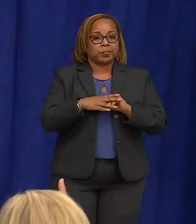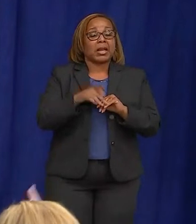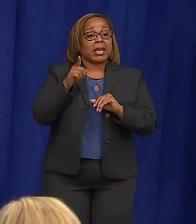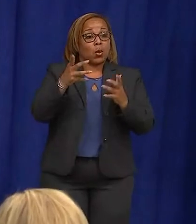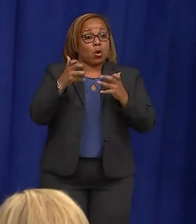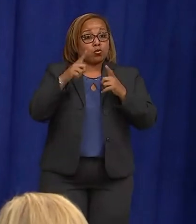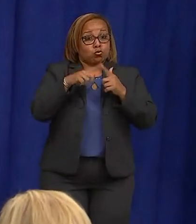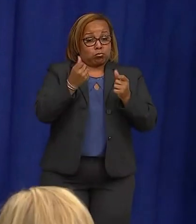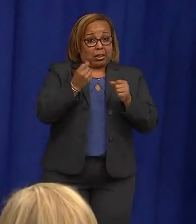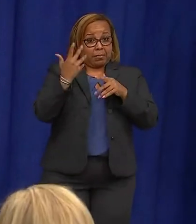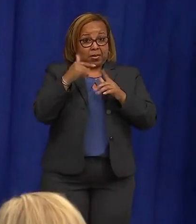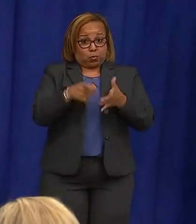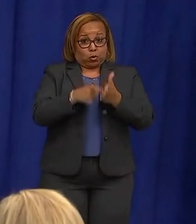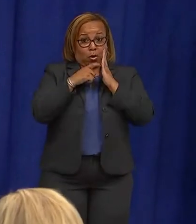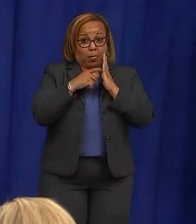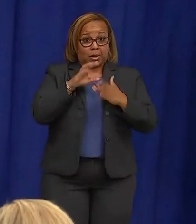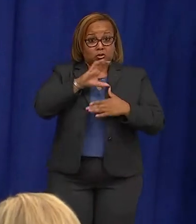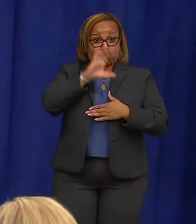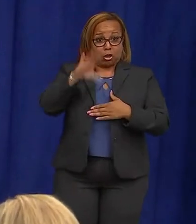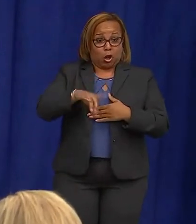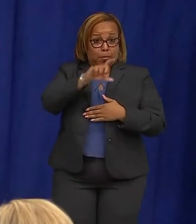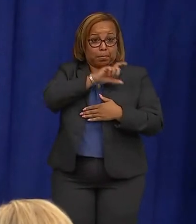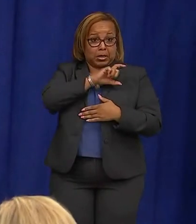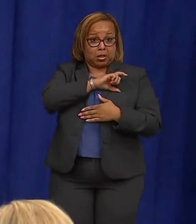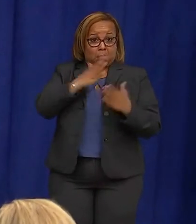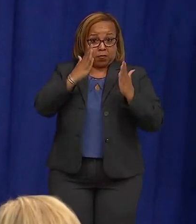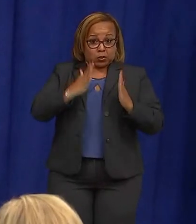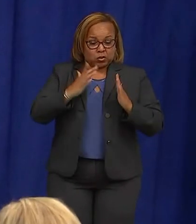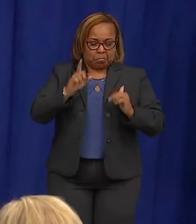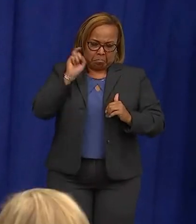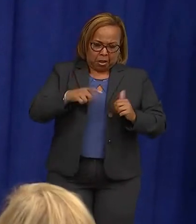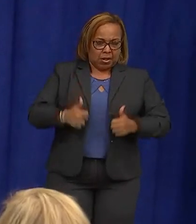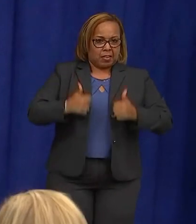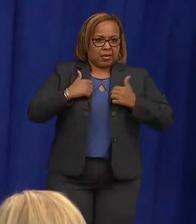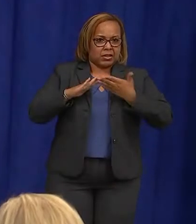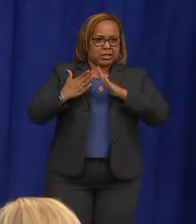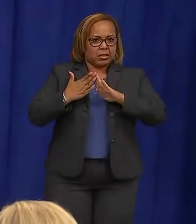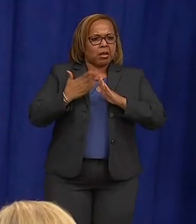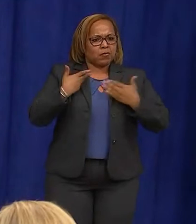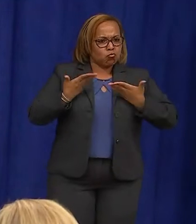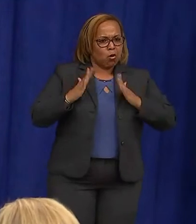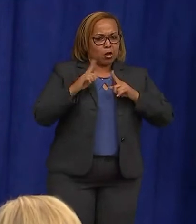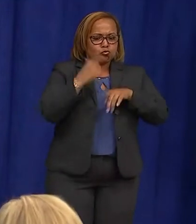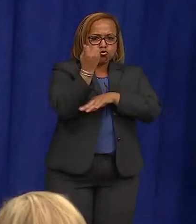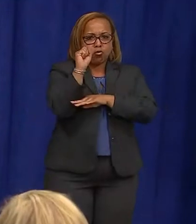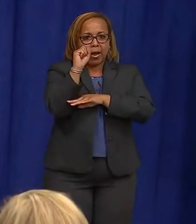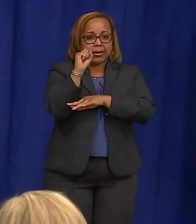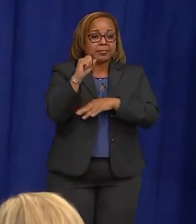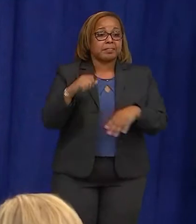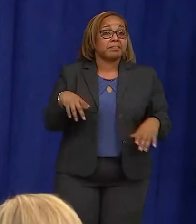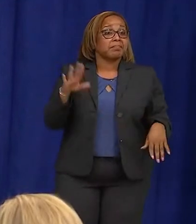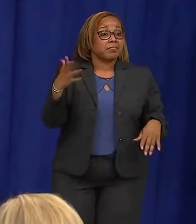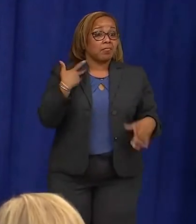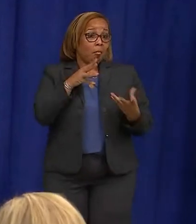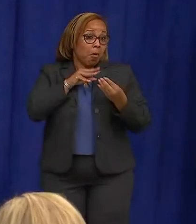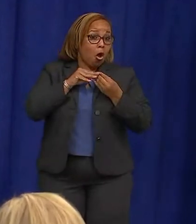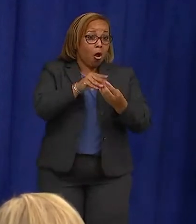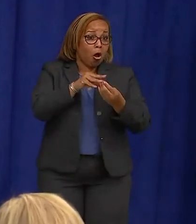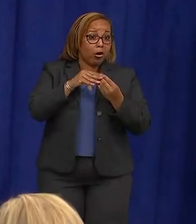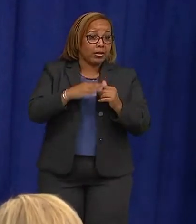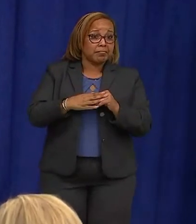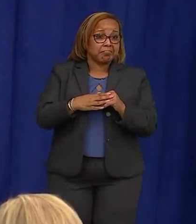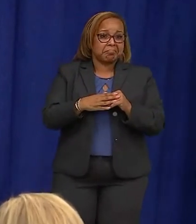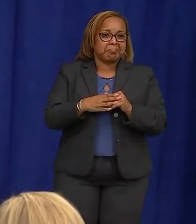he wants you to eliminate the requirement that Chicago police officers live in the city and give them the right to strike. I'm not going to bargain in